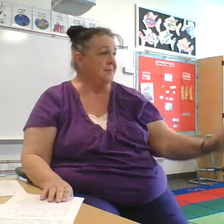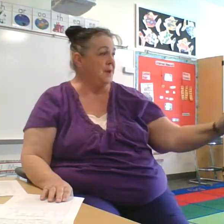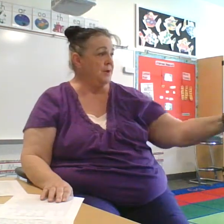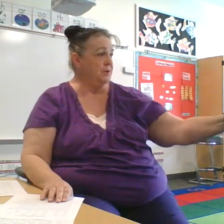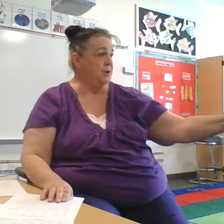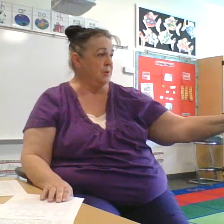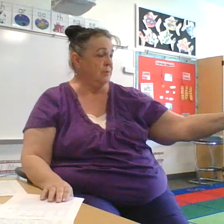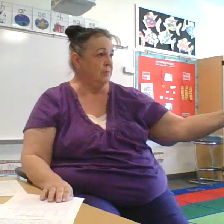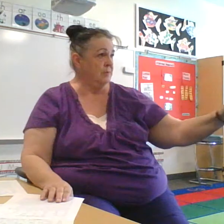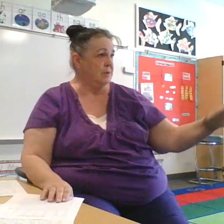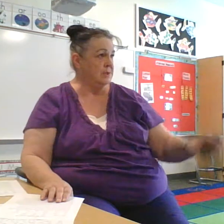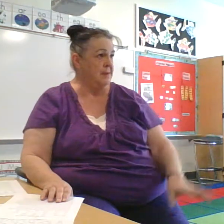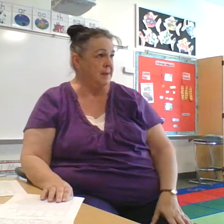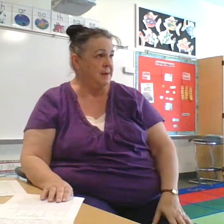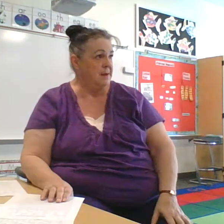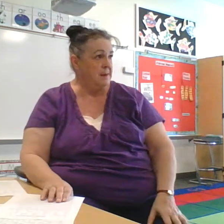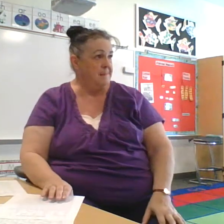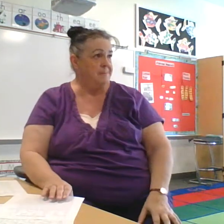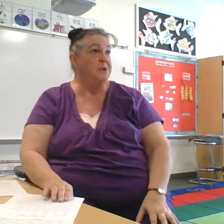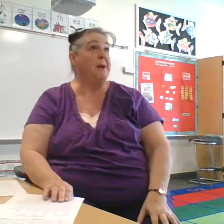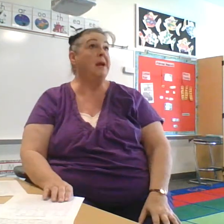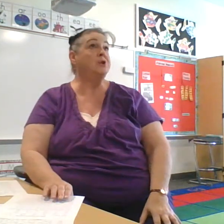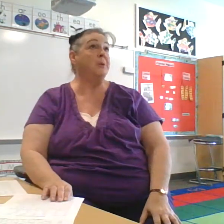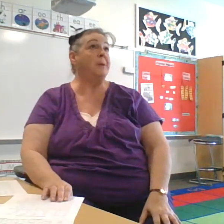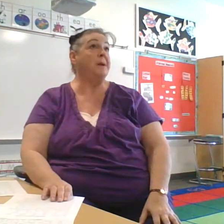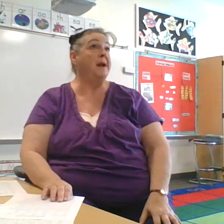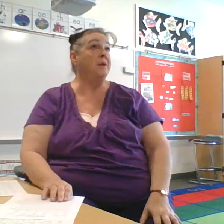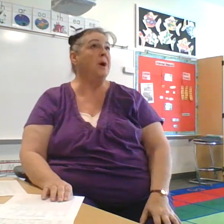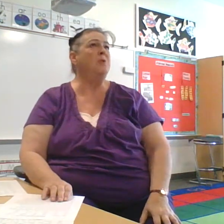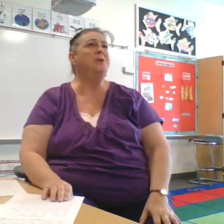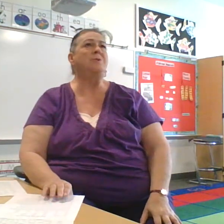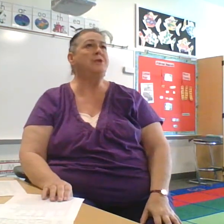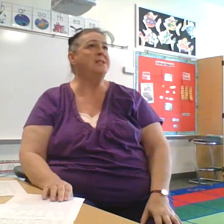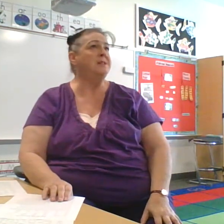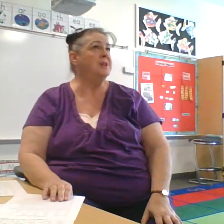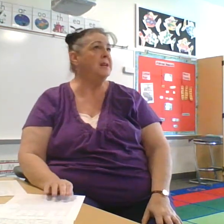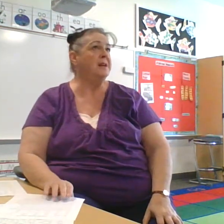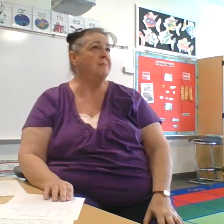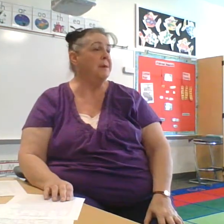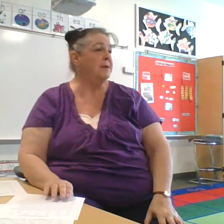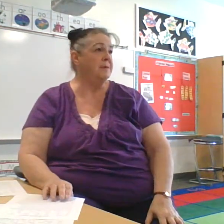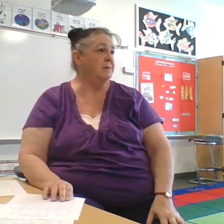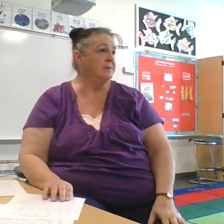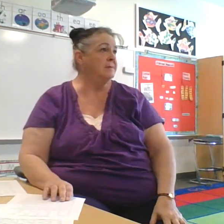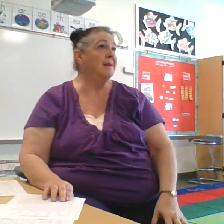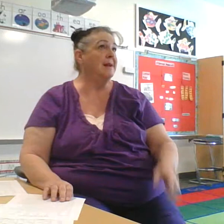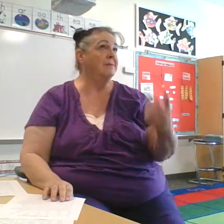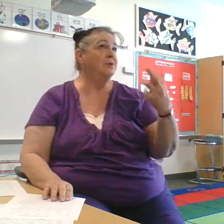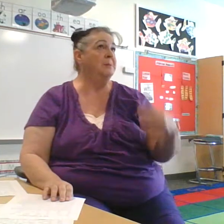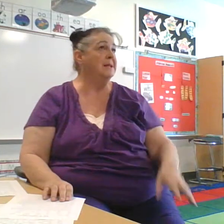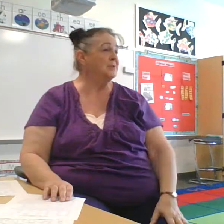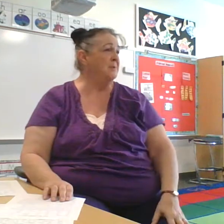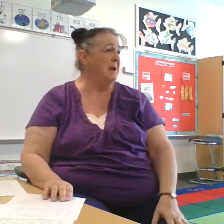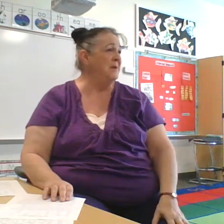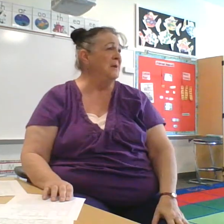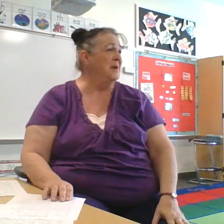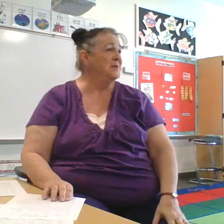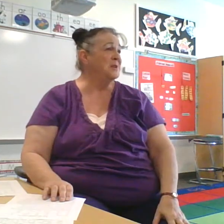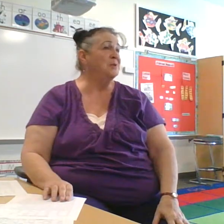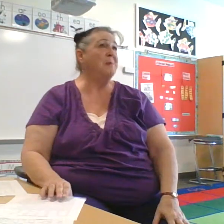thought Joan was coming. She may show up later. Oh no, she said she had to leave by like 2 minutes from now. So she probably